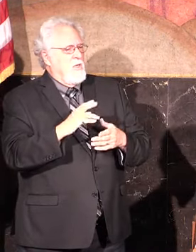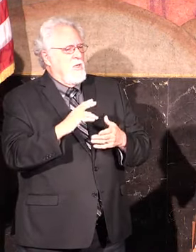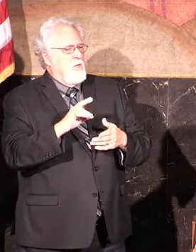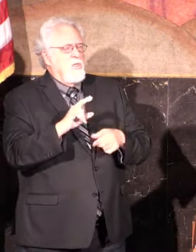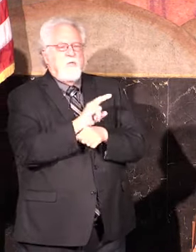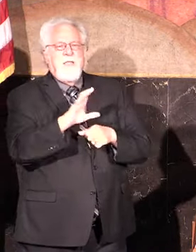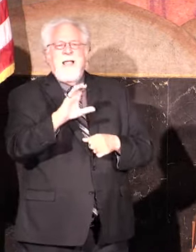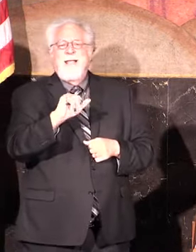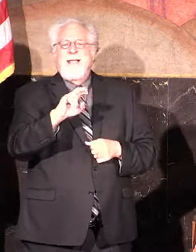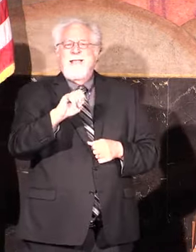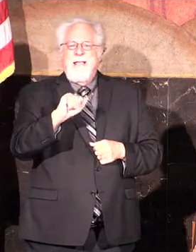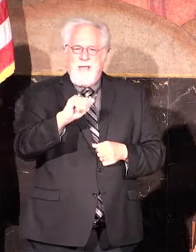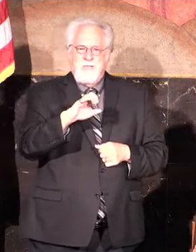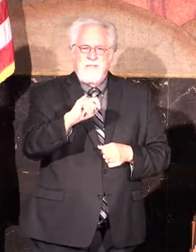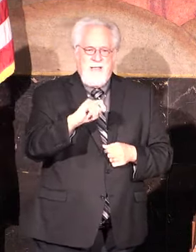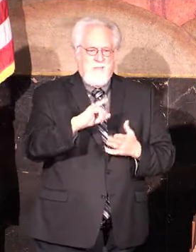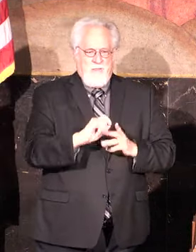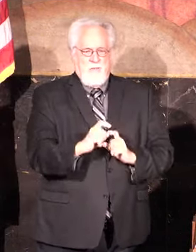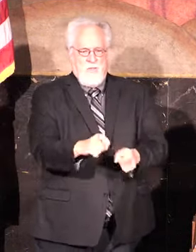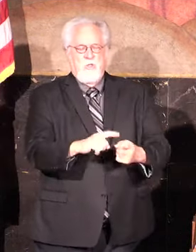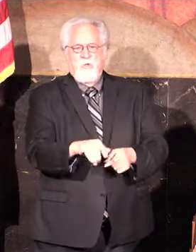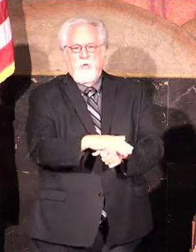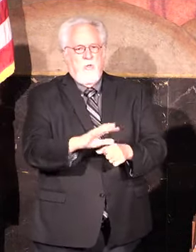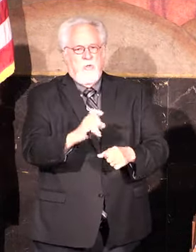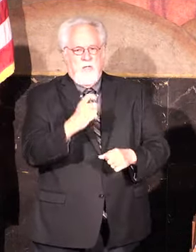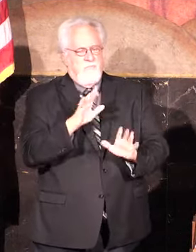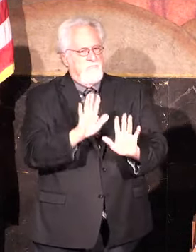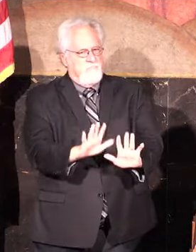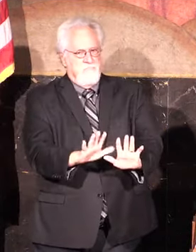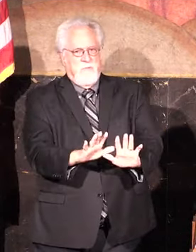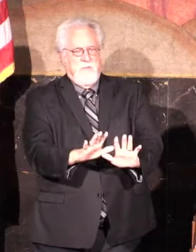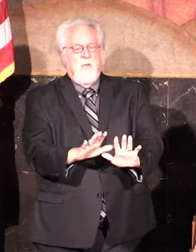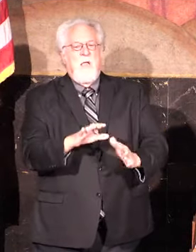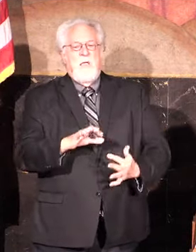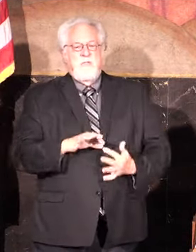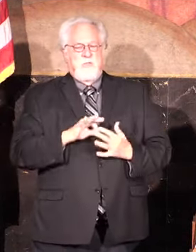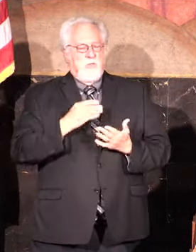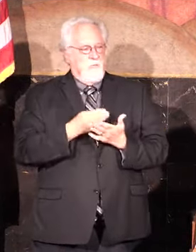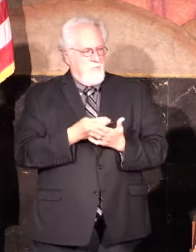that we've dedicated to local government. There's